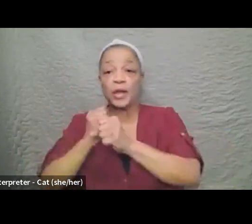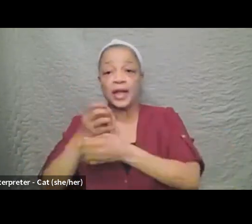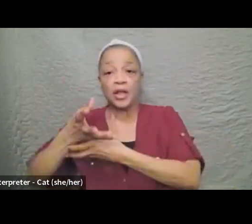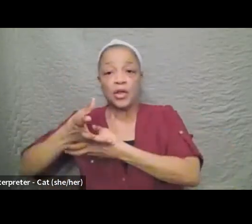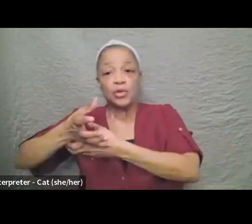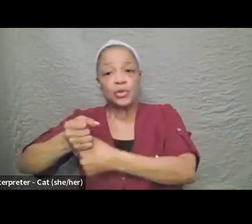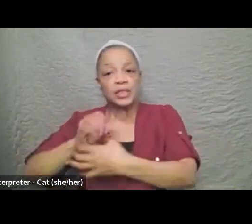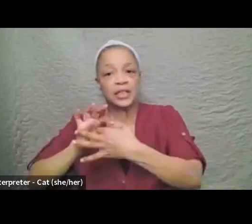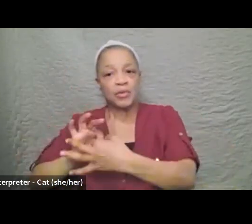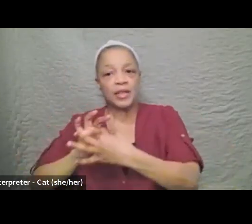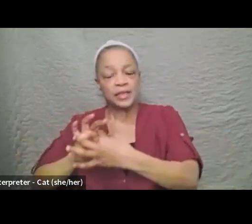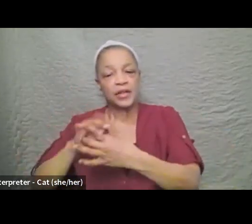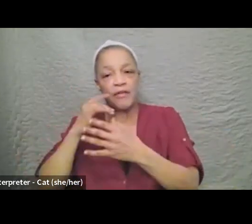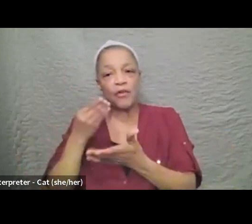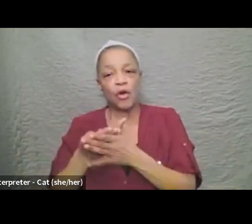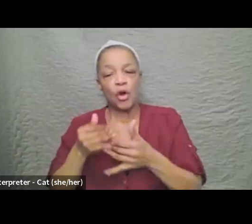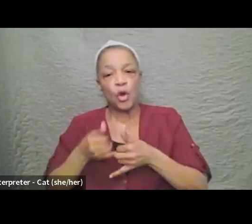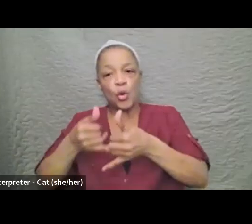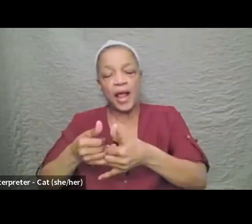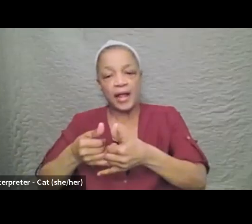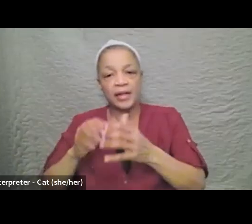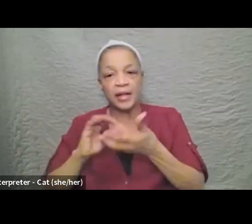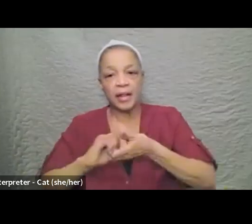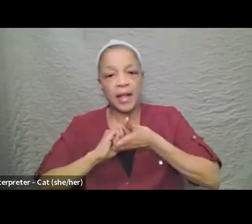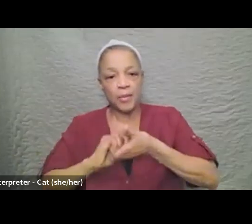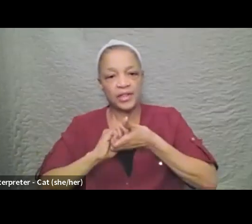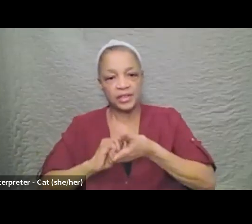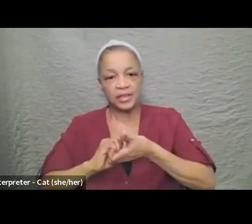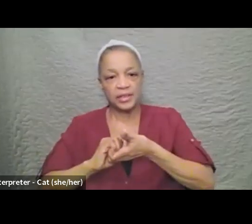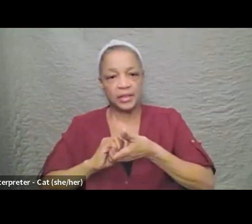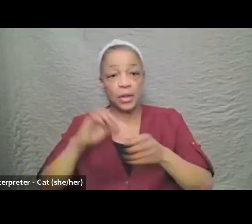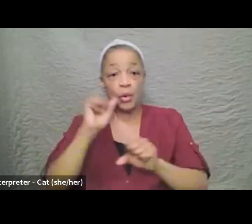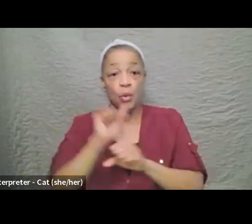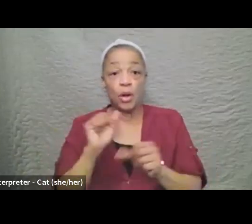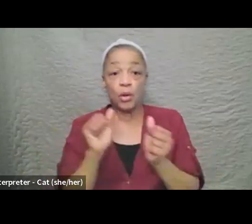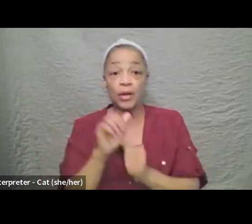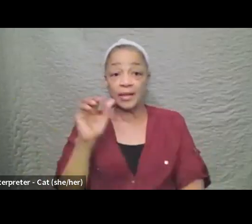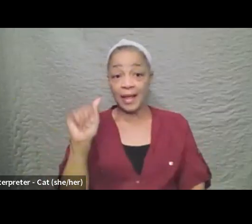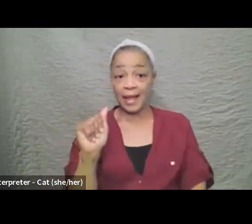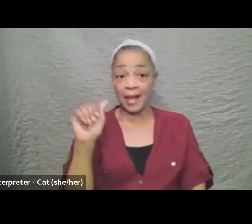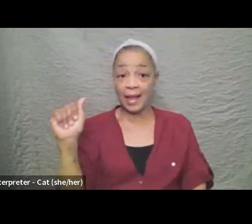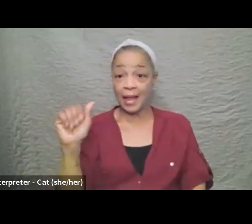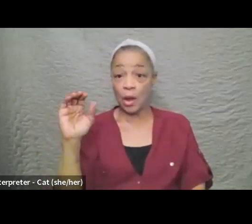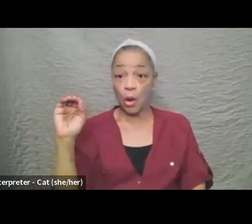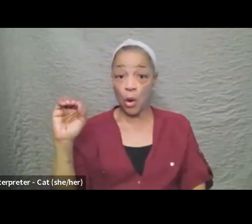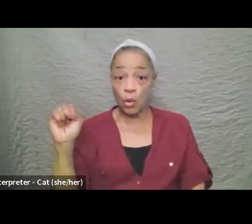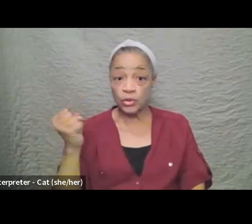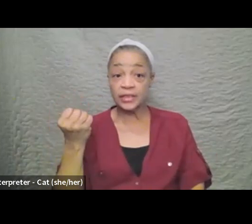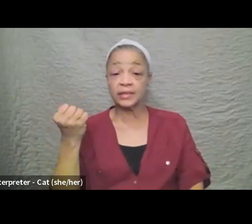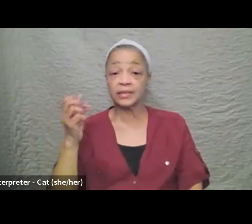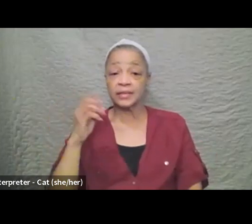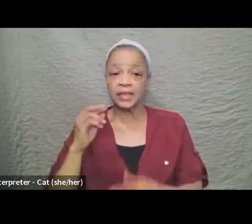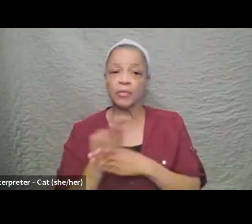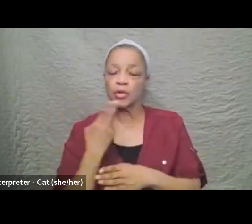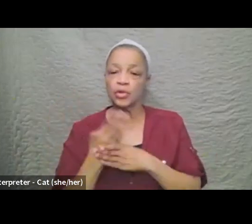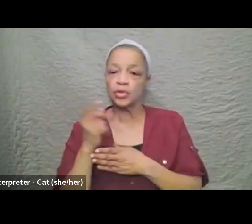relationships for grant collaboration. The work with AAOs can then be used to write up case